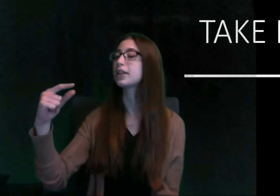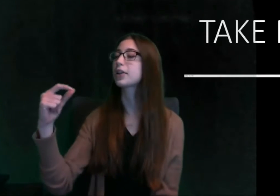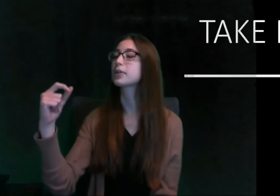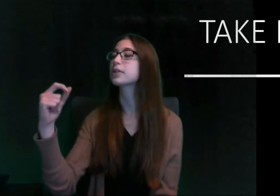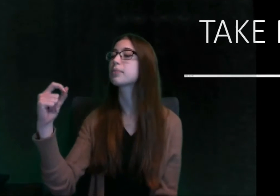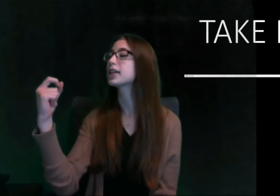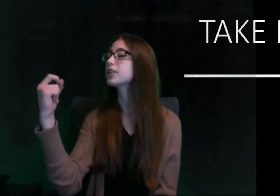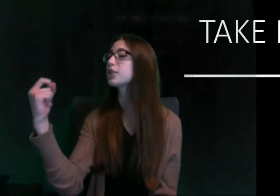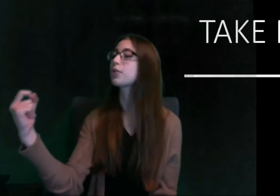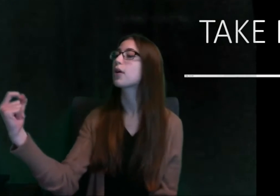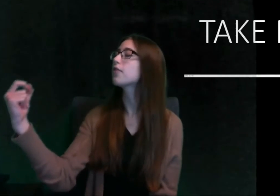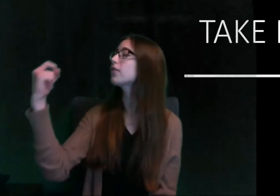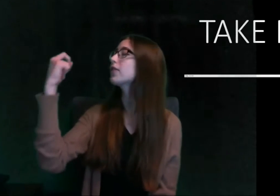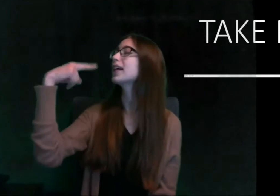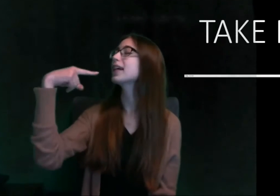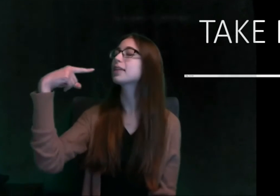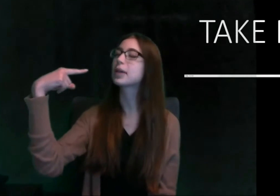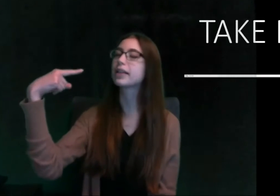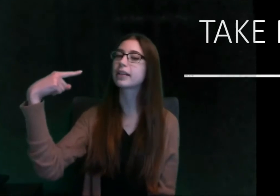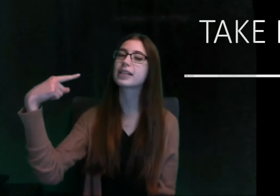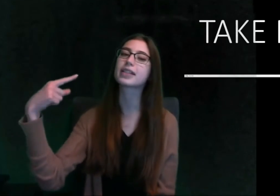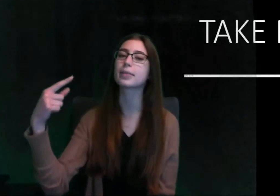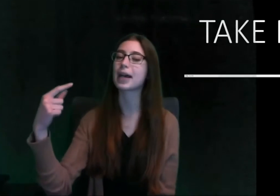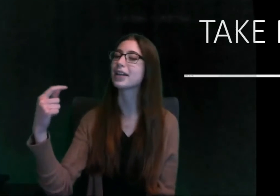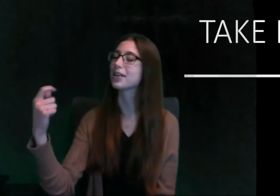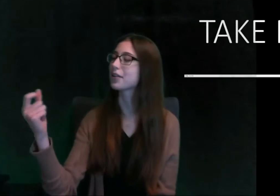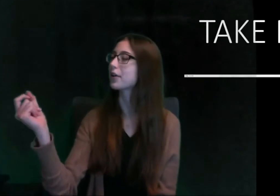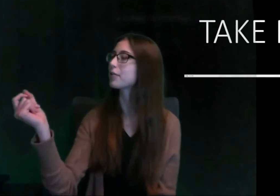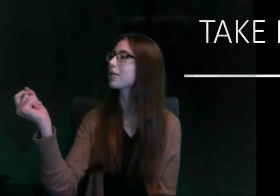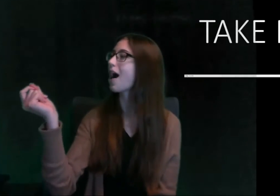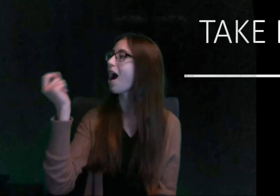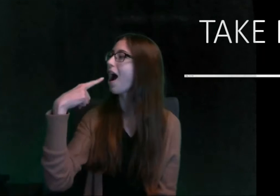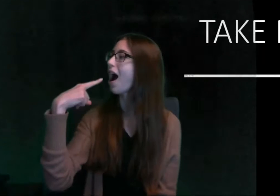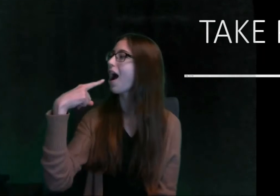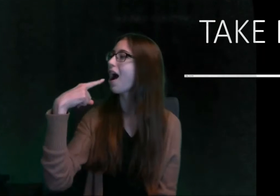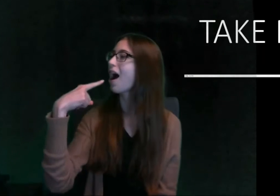going to pretend to fling the pill into the back of your throat,